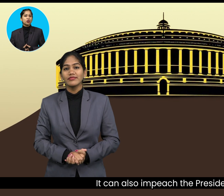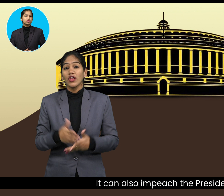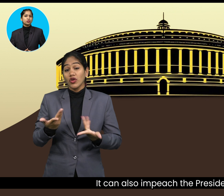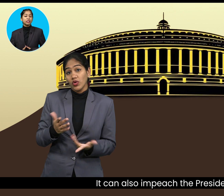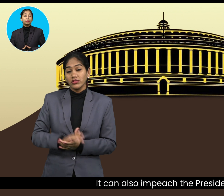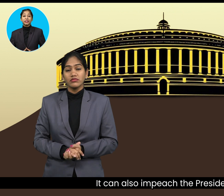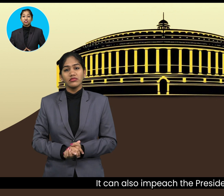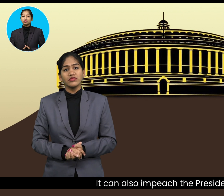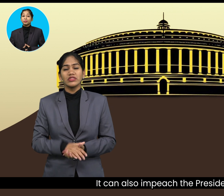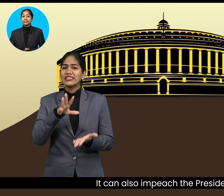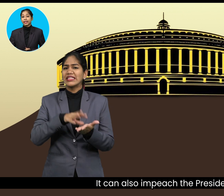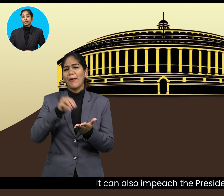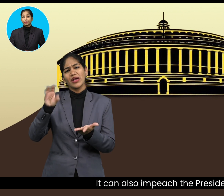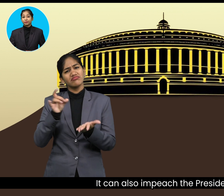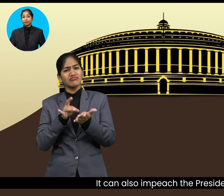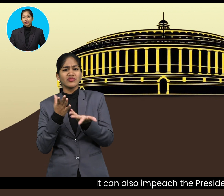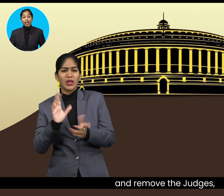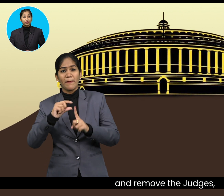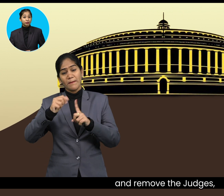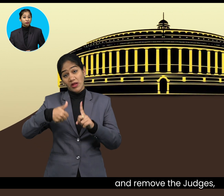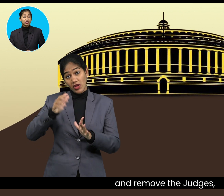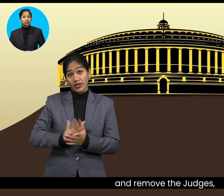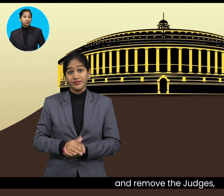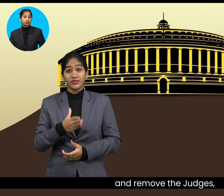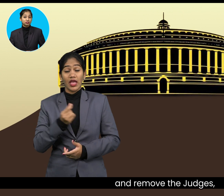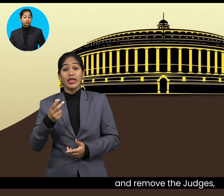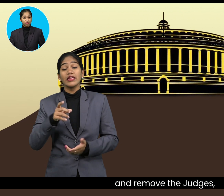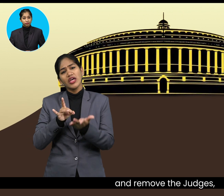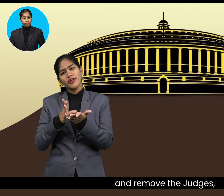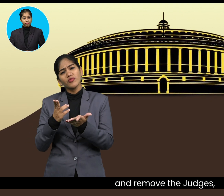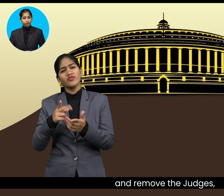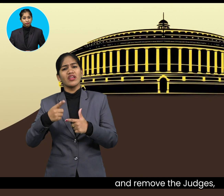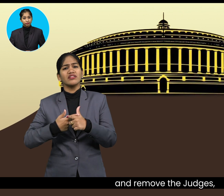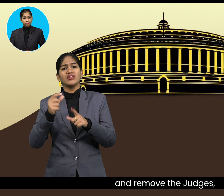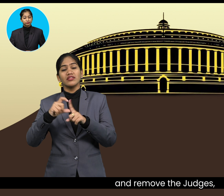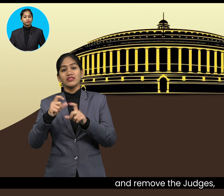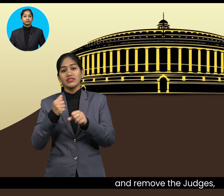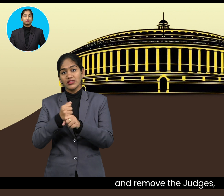It can also impeach the President and remove the judges.